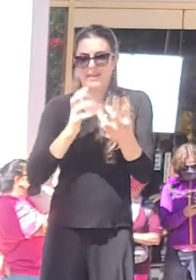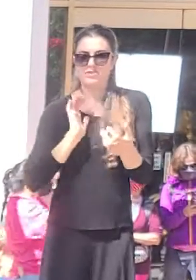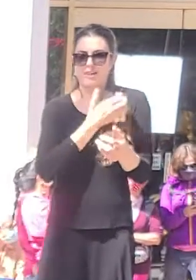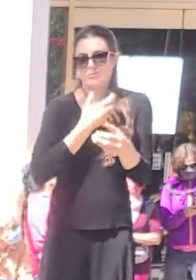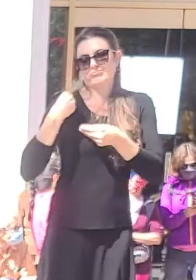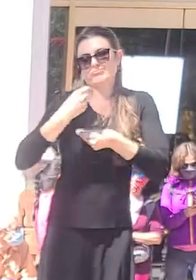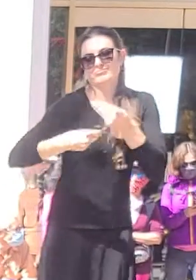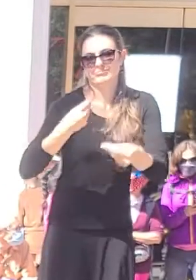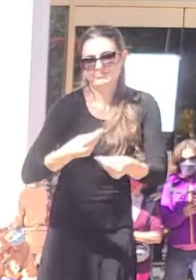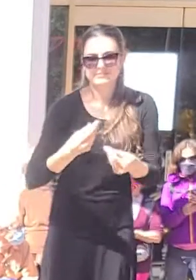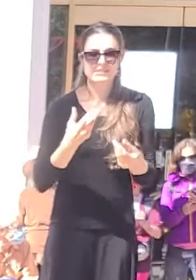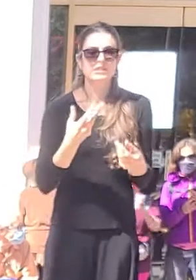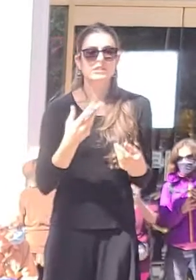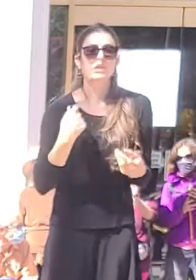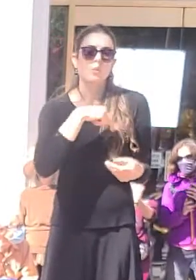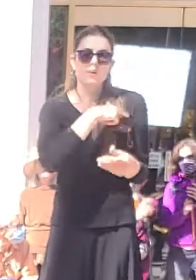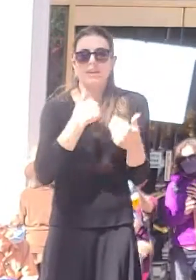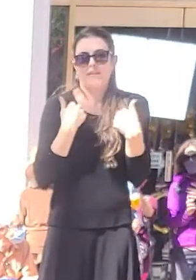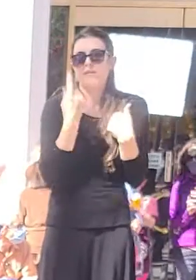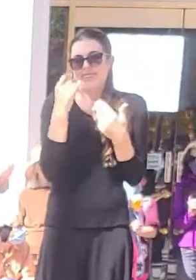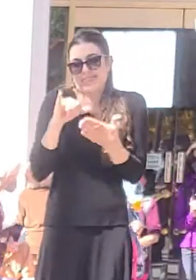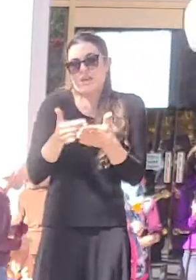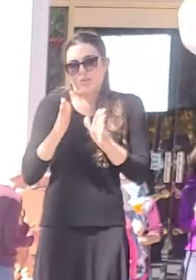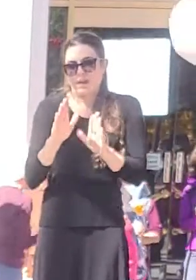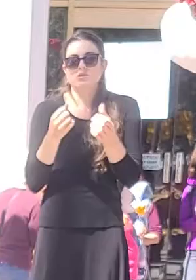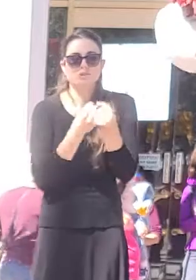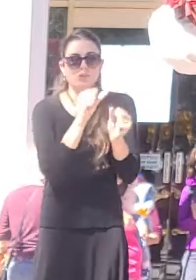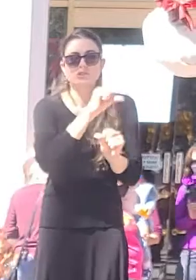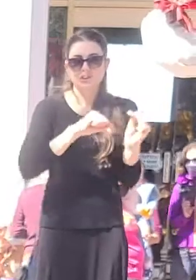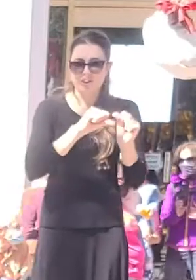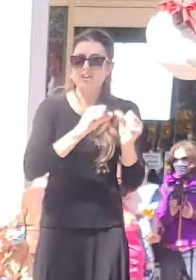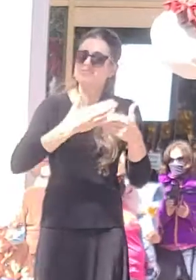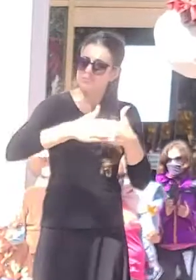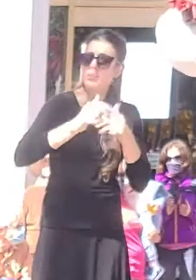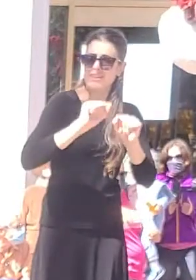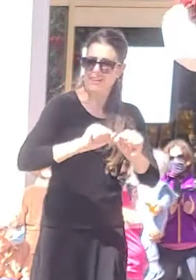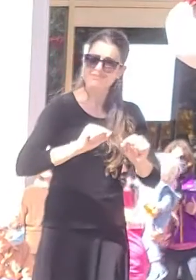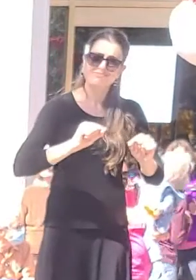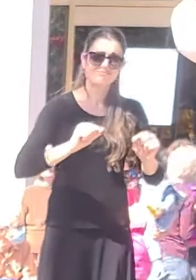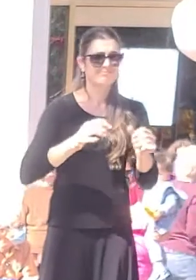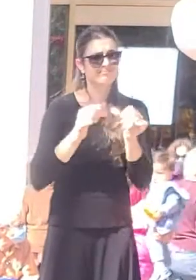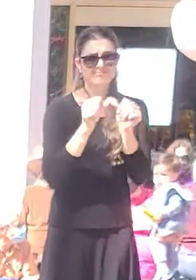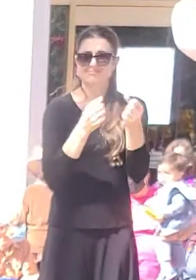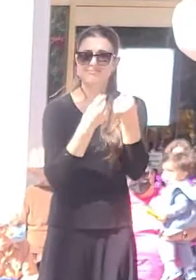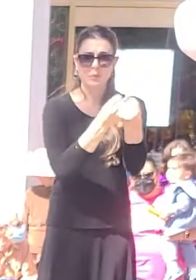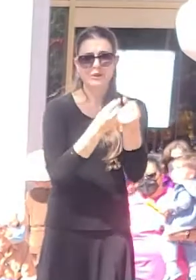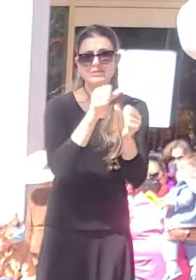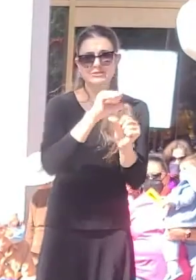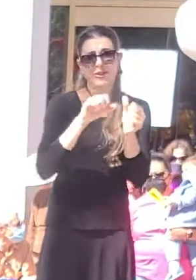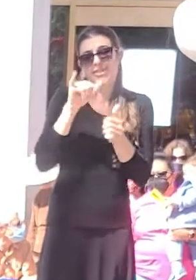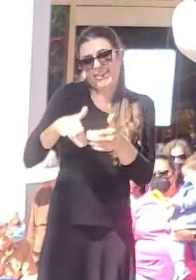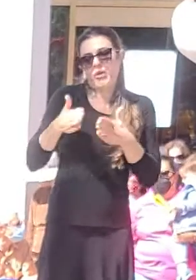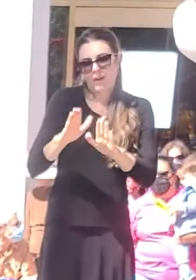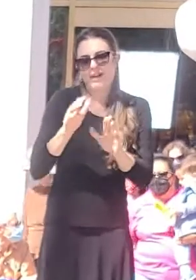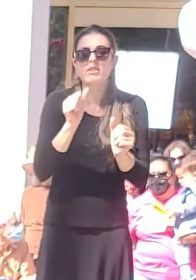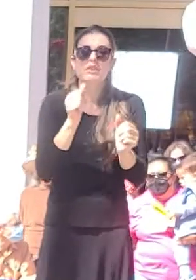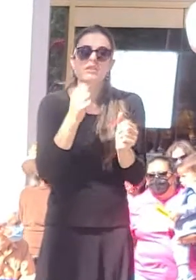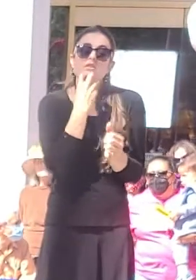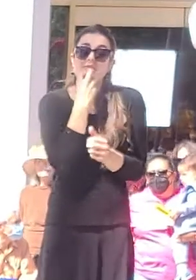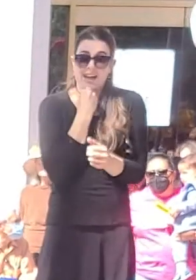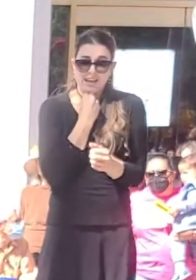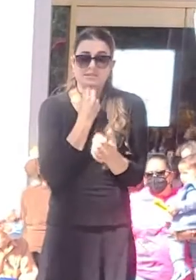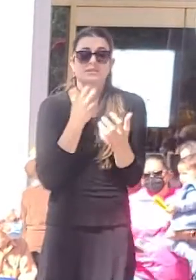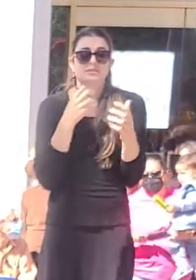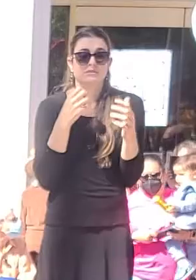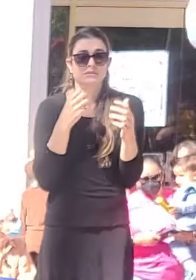care for each other, this is our way. This is how we'll be able to thrive. Abortion is traditional, and the right to access safe abortion is sacred.